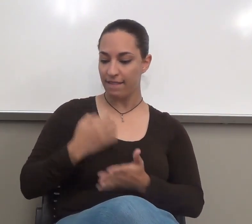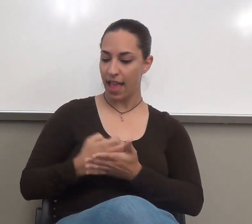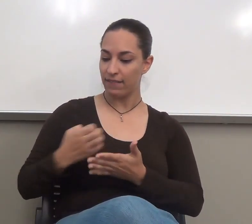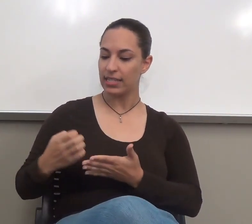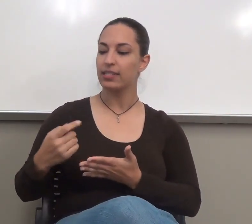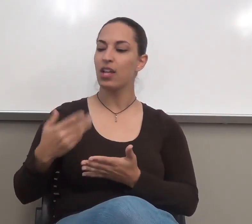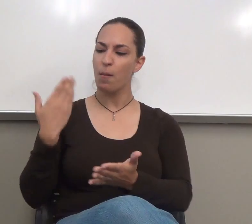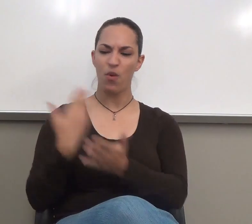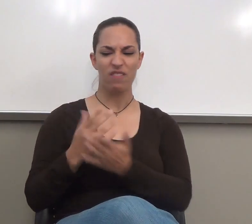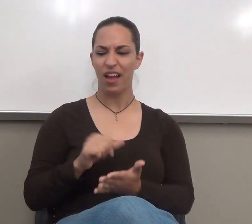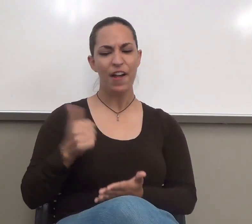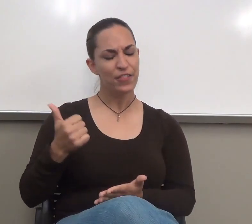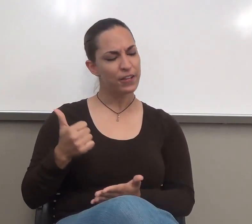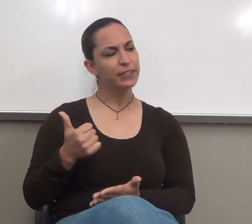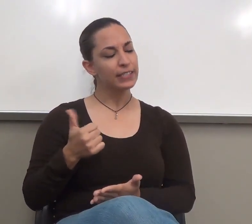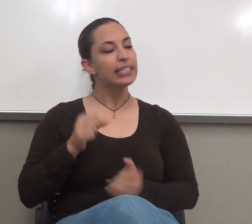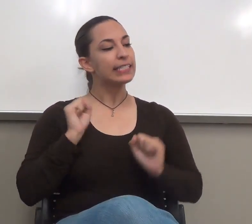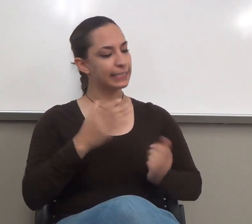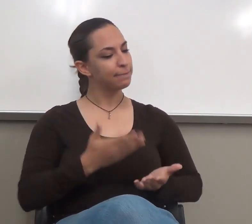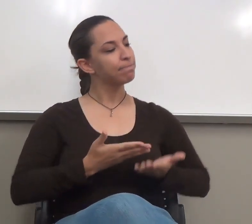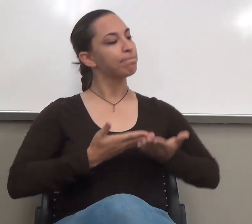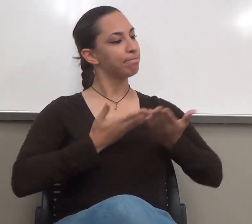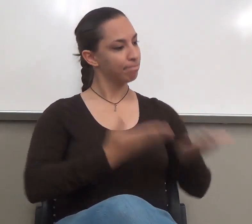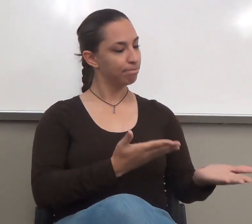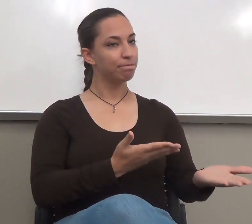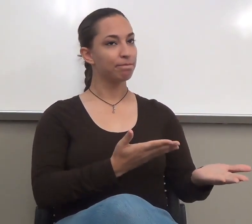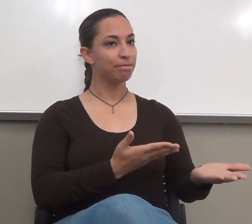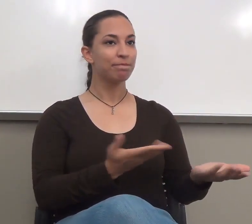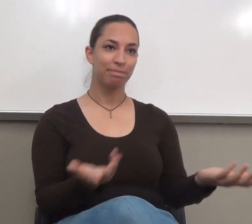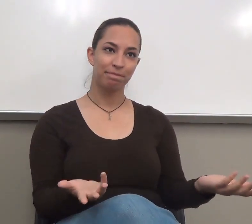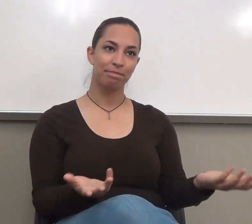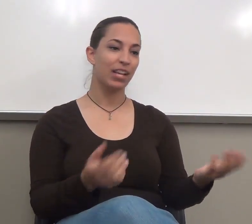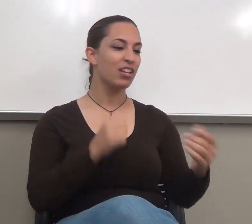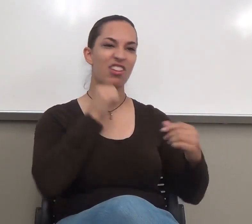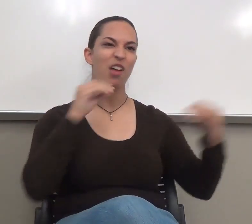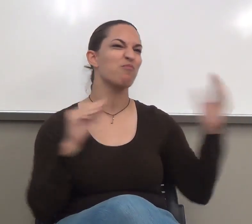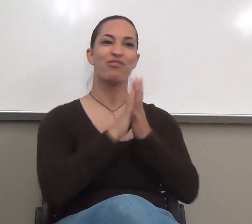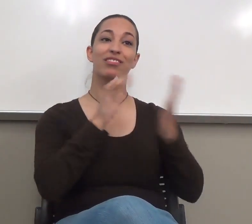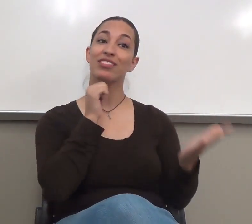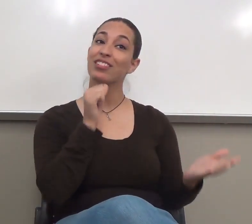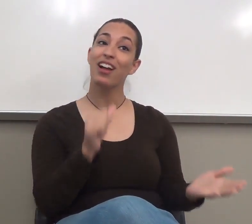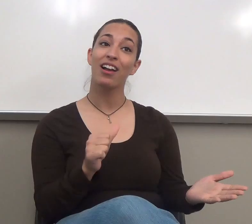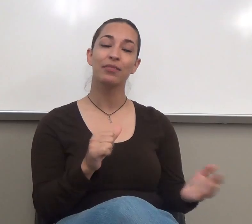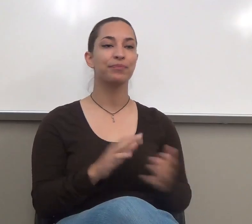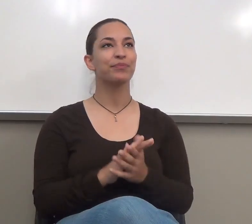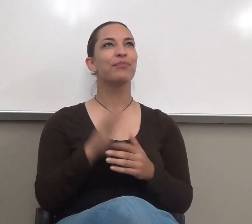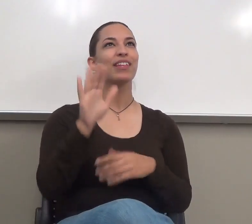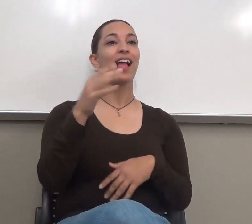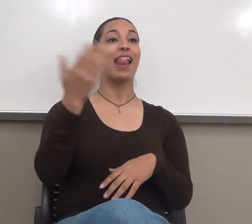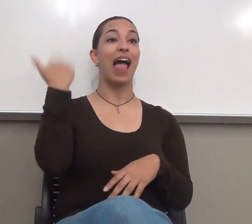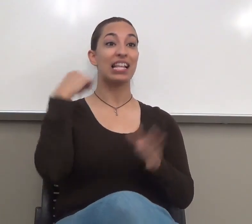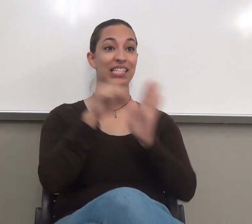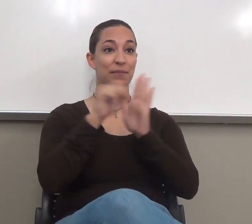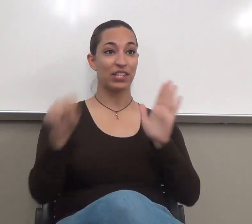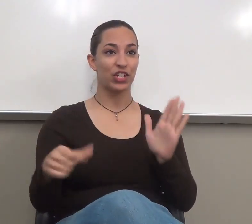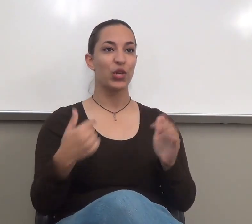me mad, but it's saying, okay, this is what he thinks, but I have other evidence that proves something